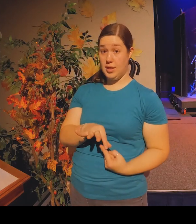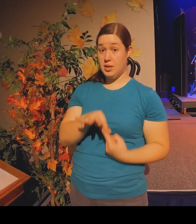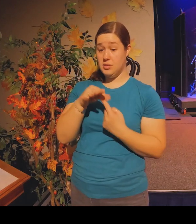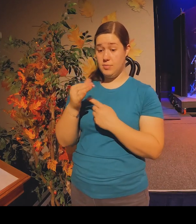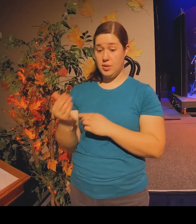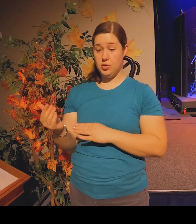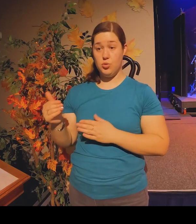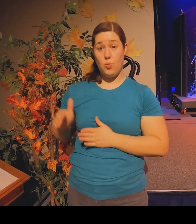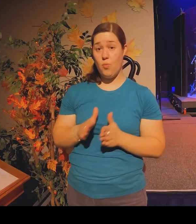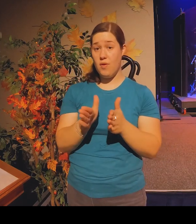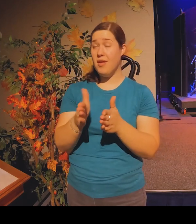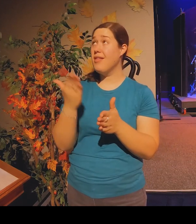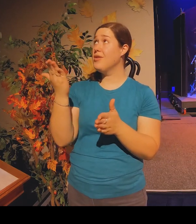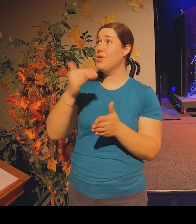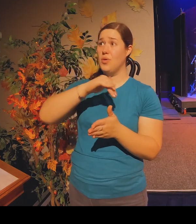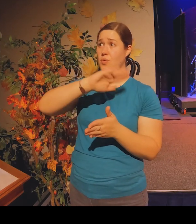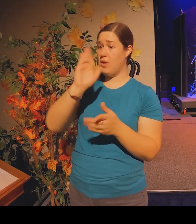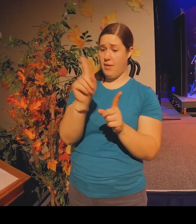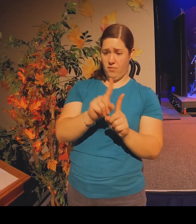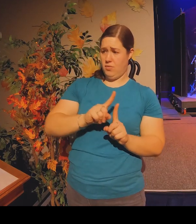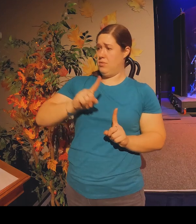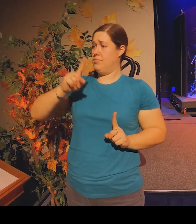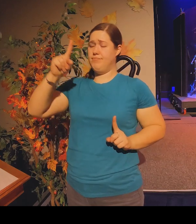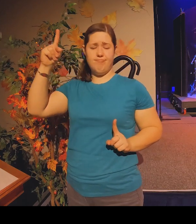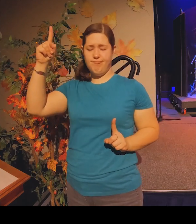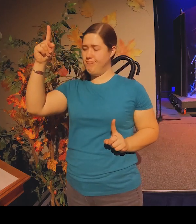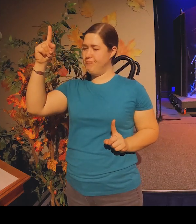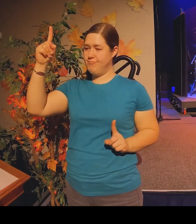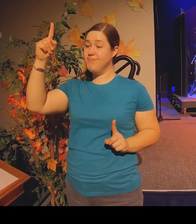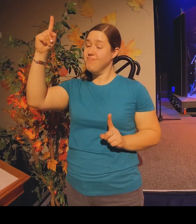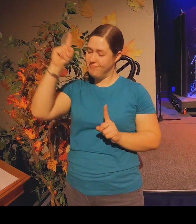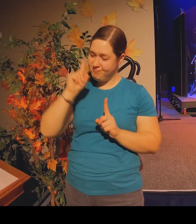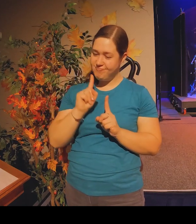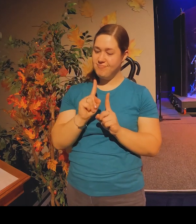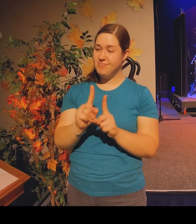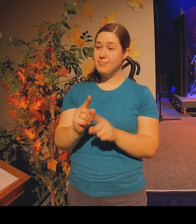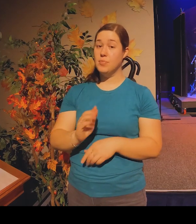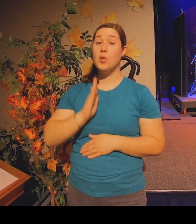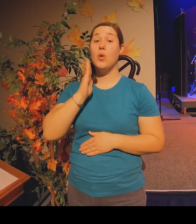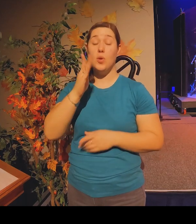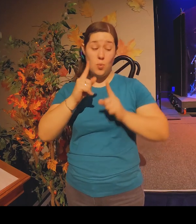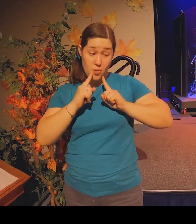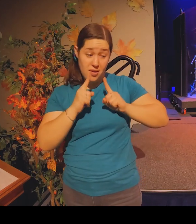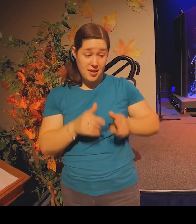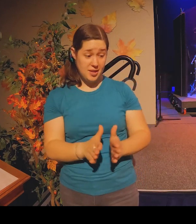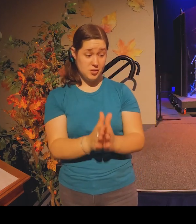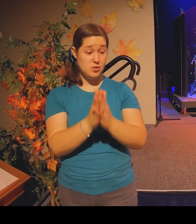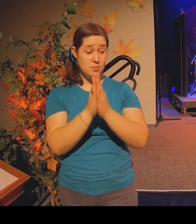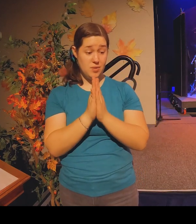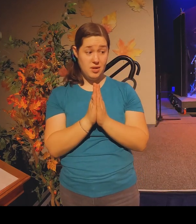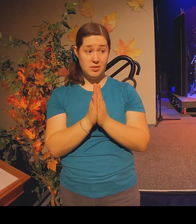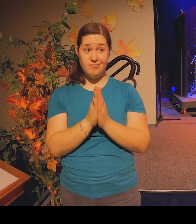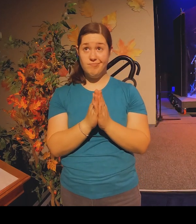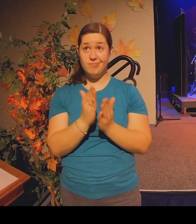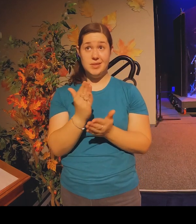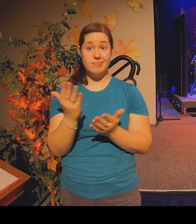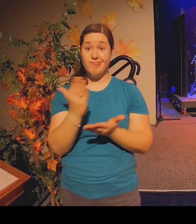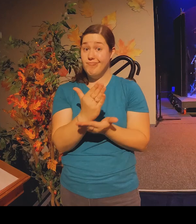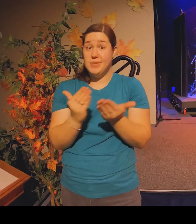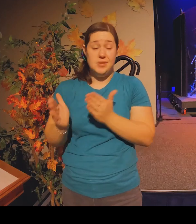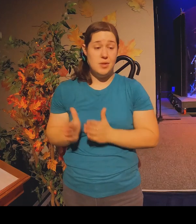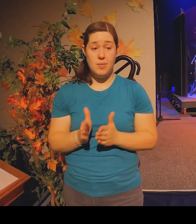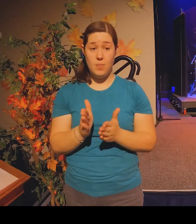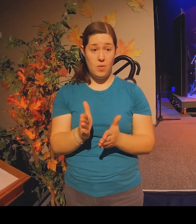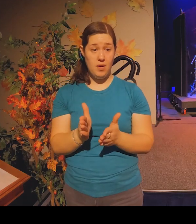them, that you will answer their prayer in some way, that you haven't abandoned them because